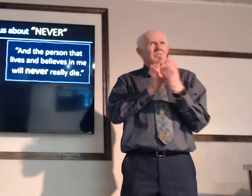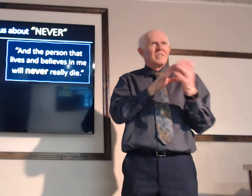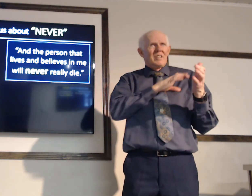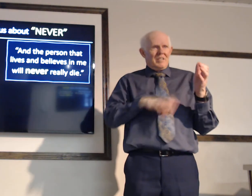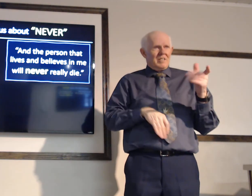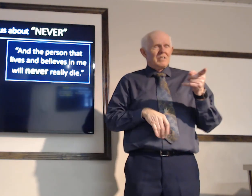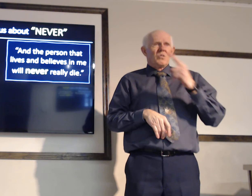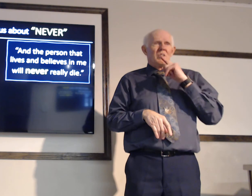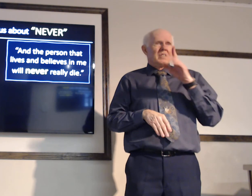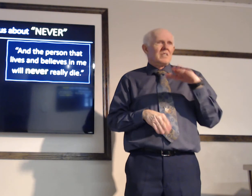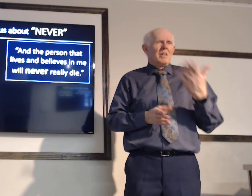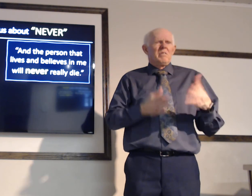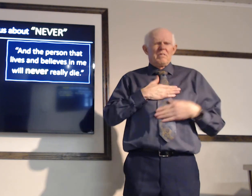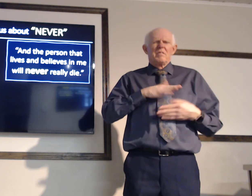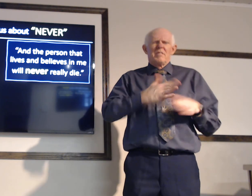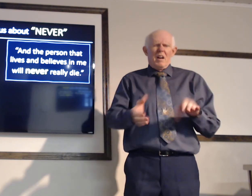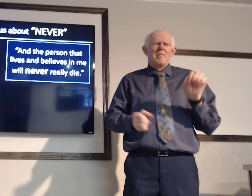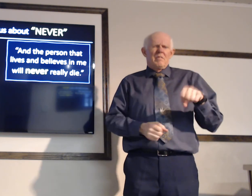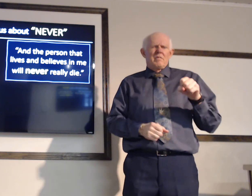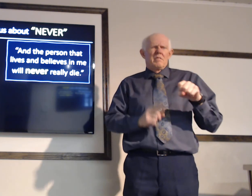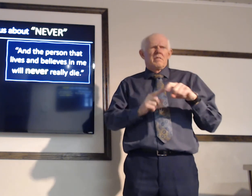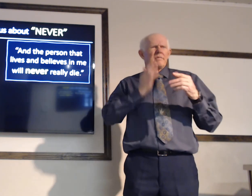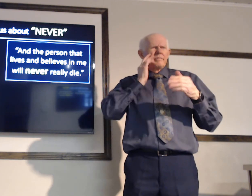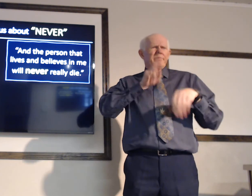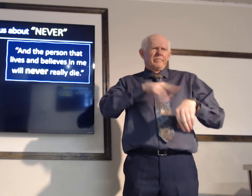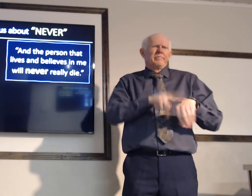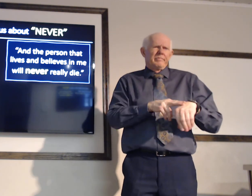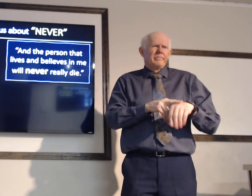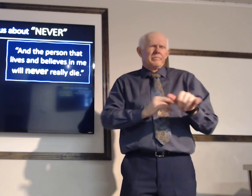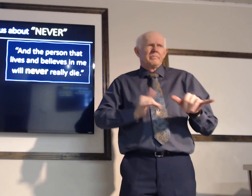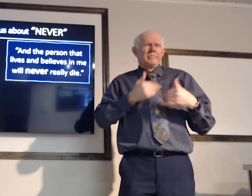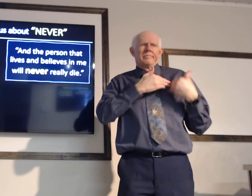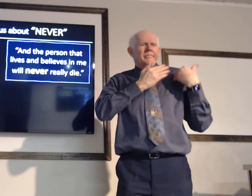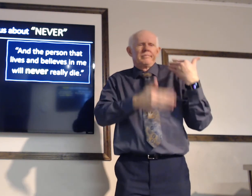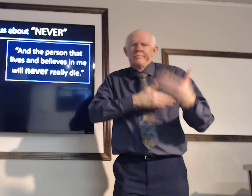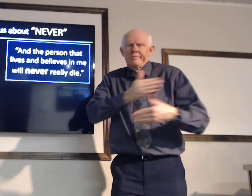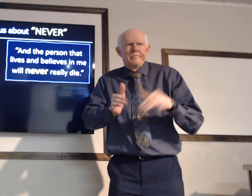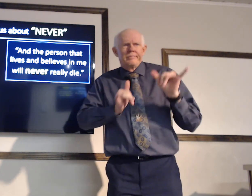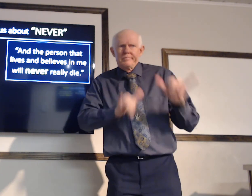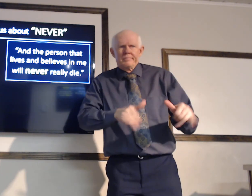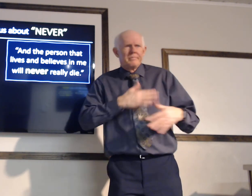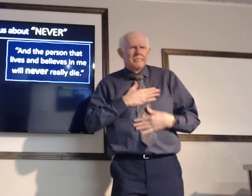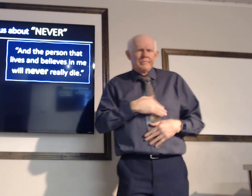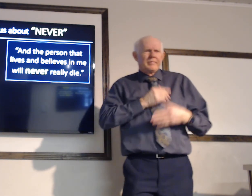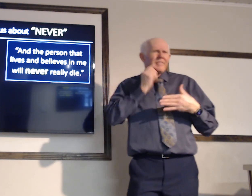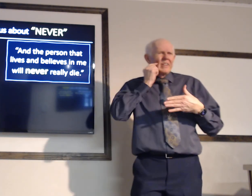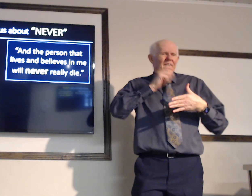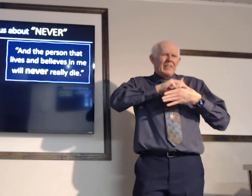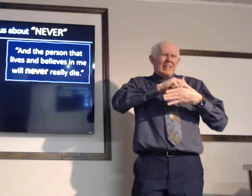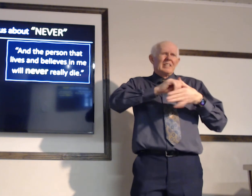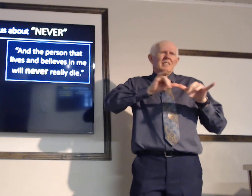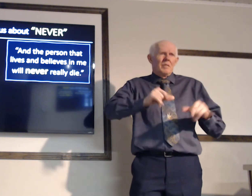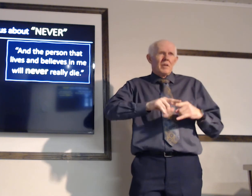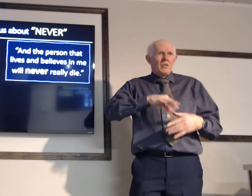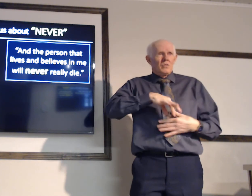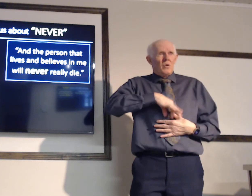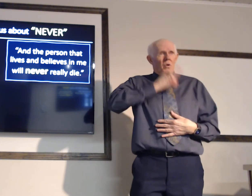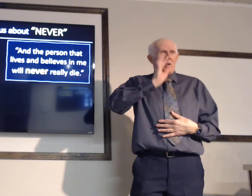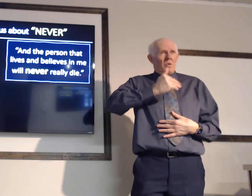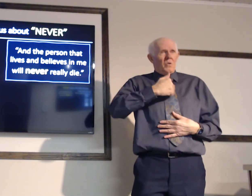We believe in Jesus. Our bodies dies, yes, that's natural. Our flesh dies,